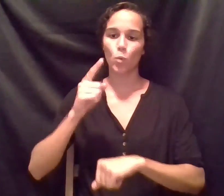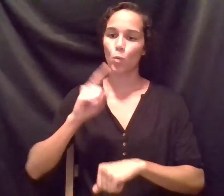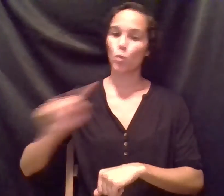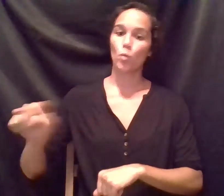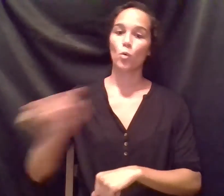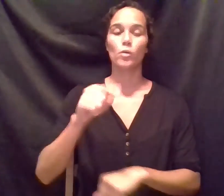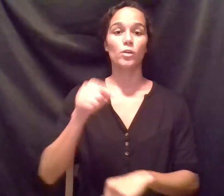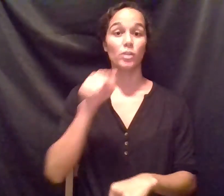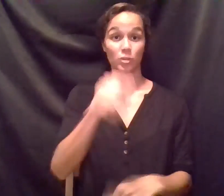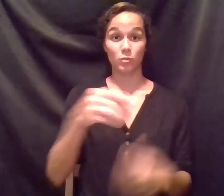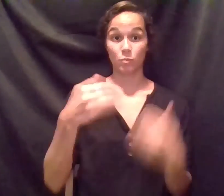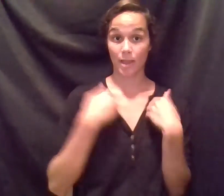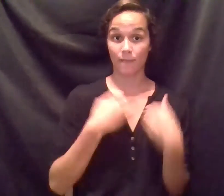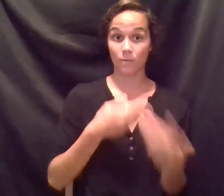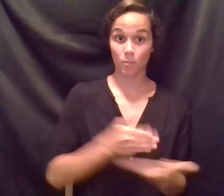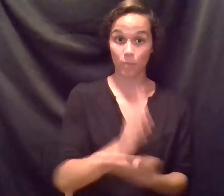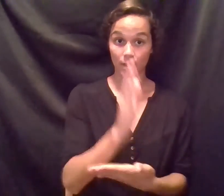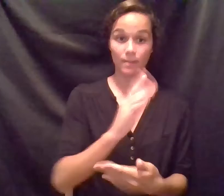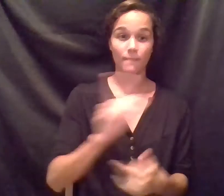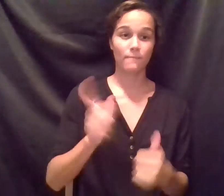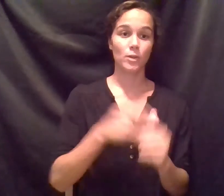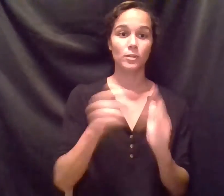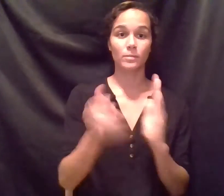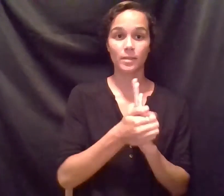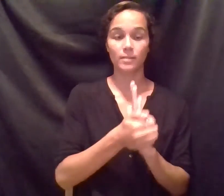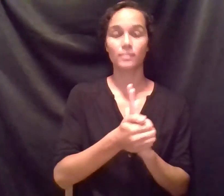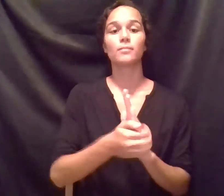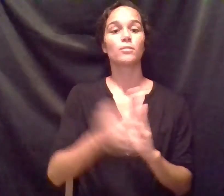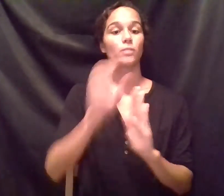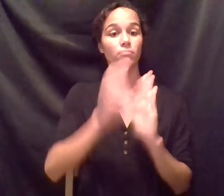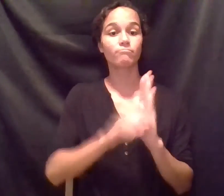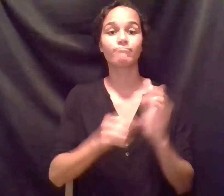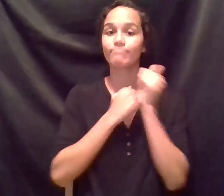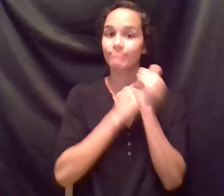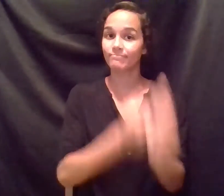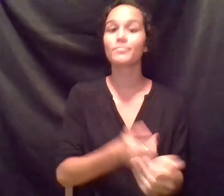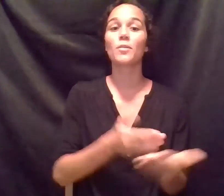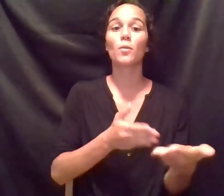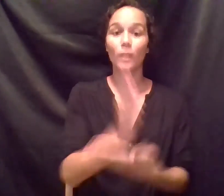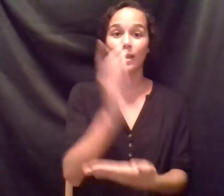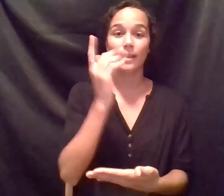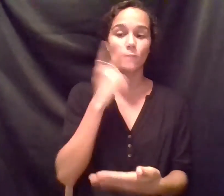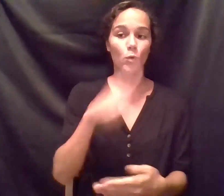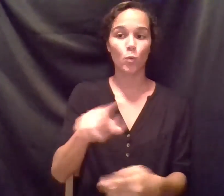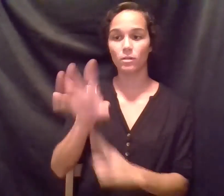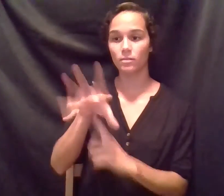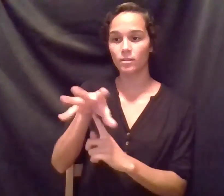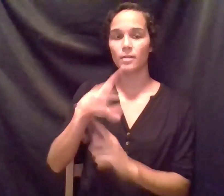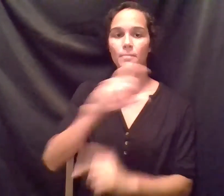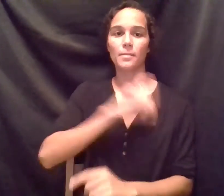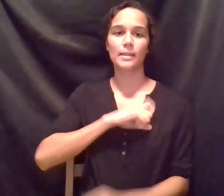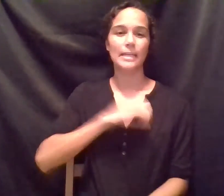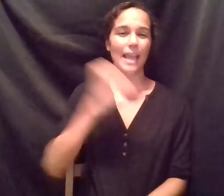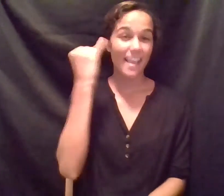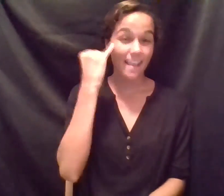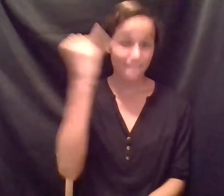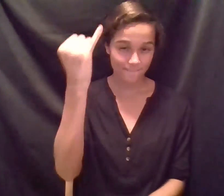Amendment constitutional freedom of press right to film police if they are in public performing their official